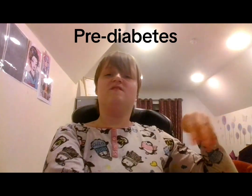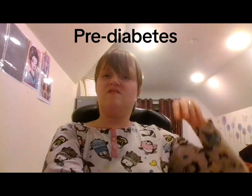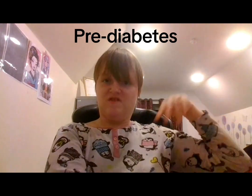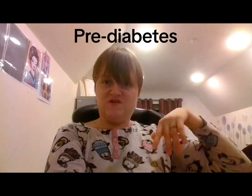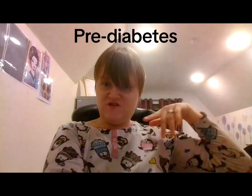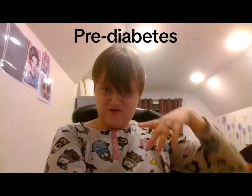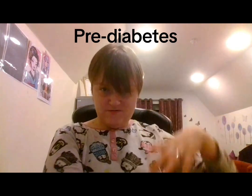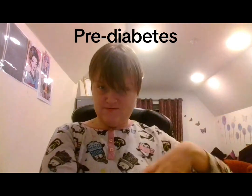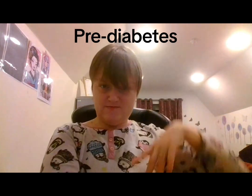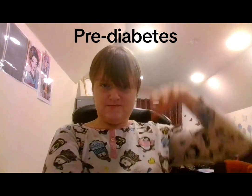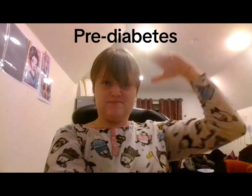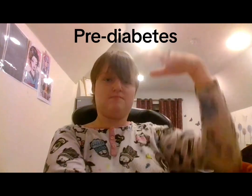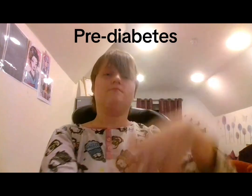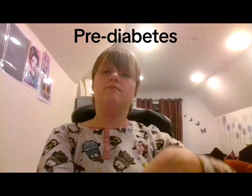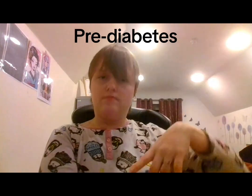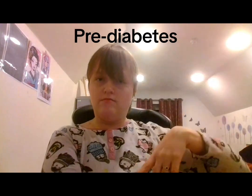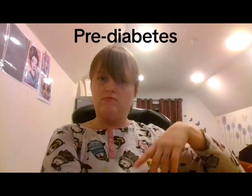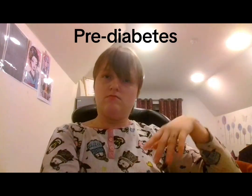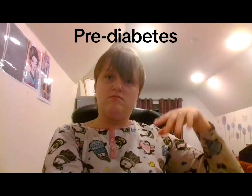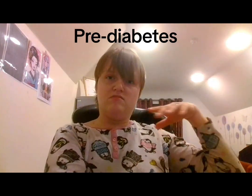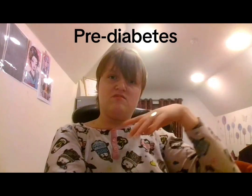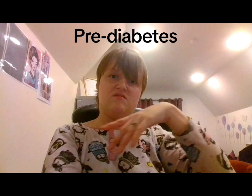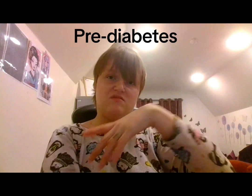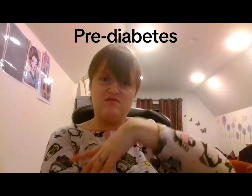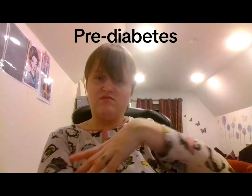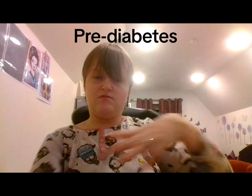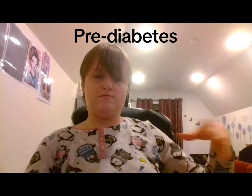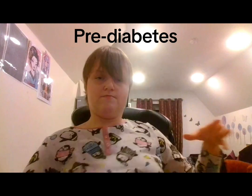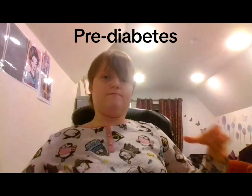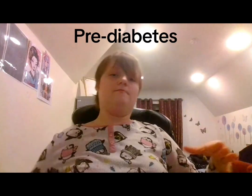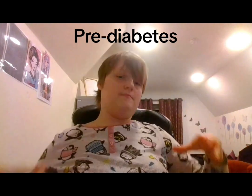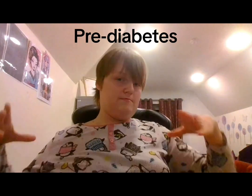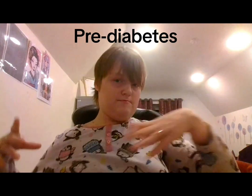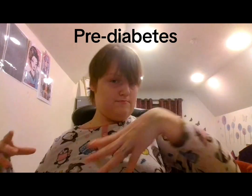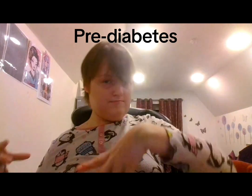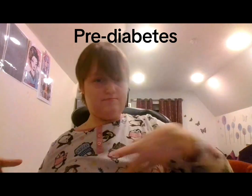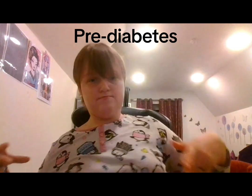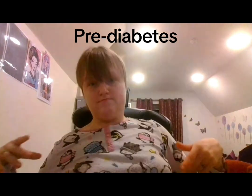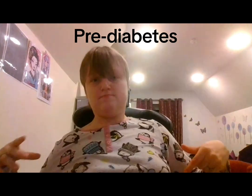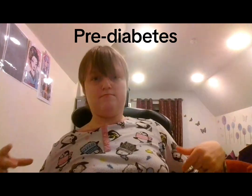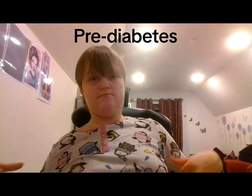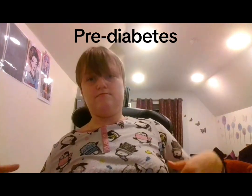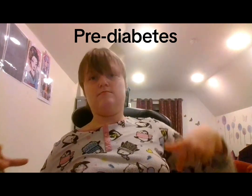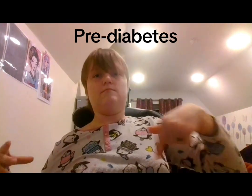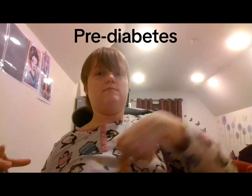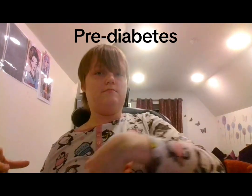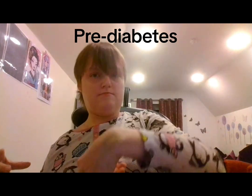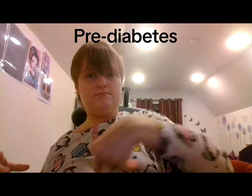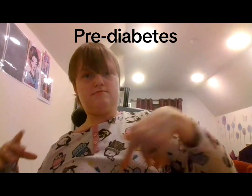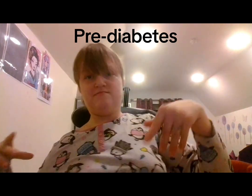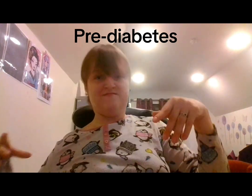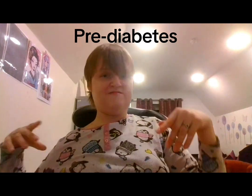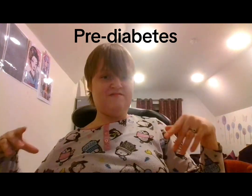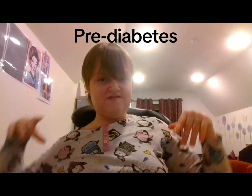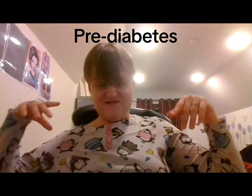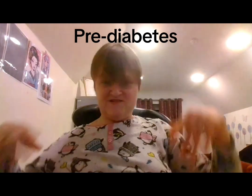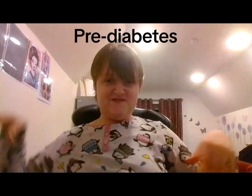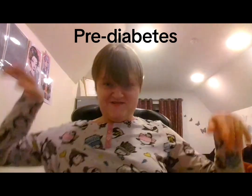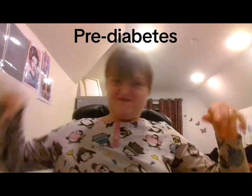weight, especially if this weight is around your middle. You are more at risk of developing